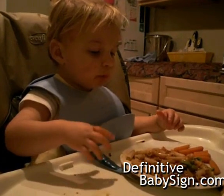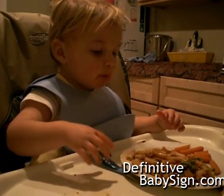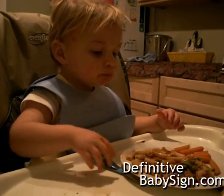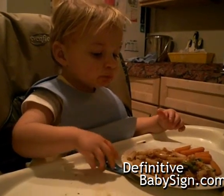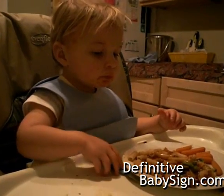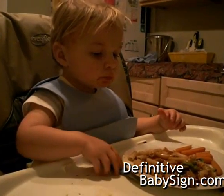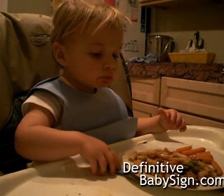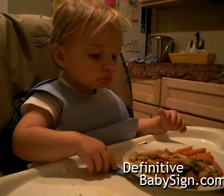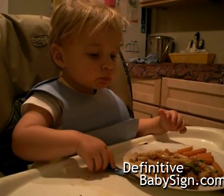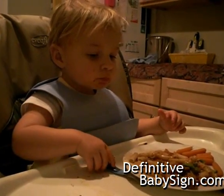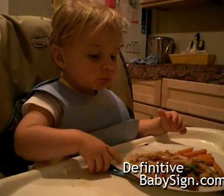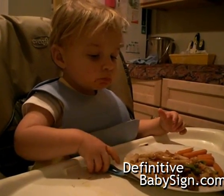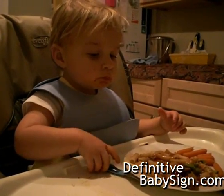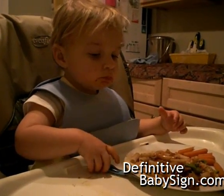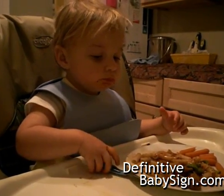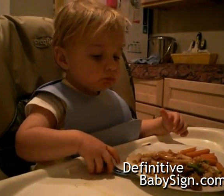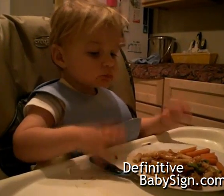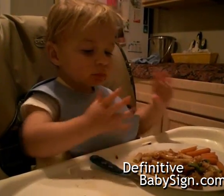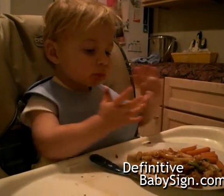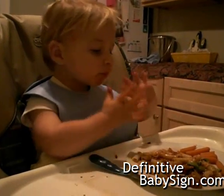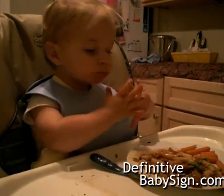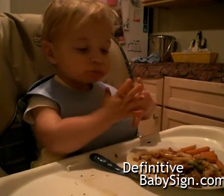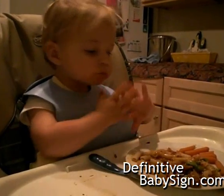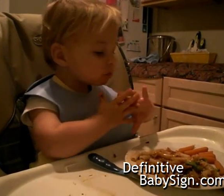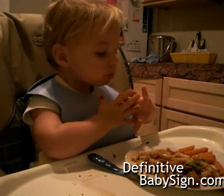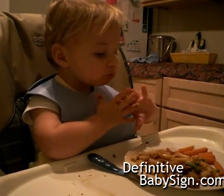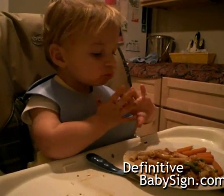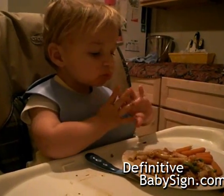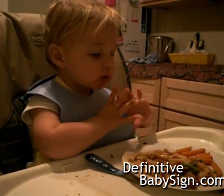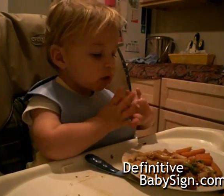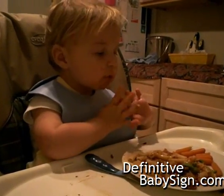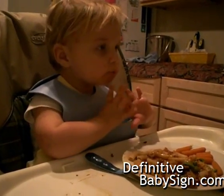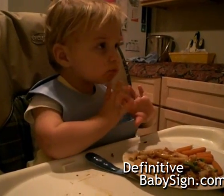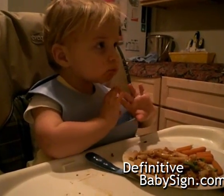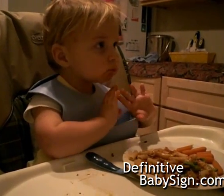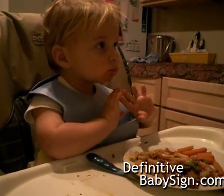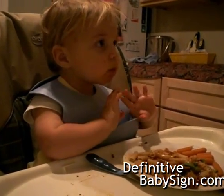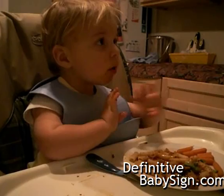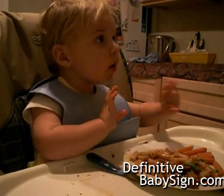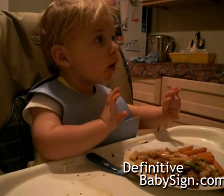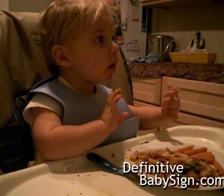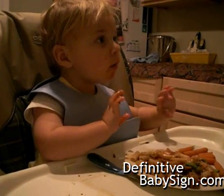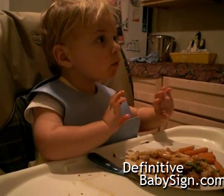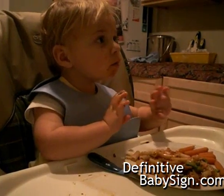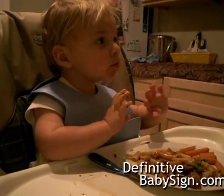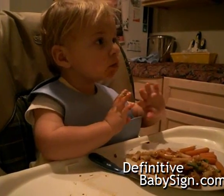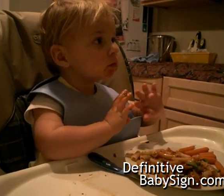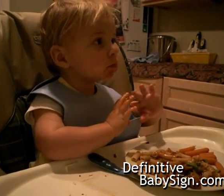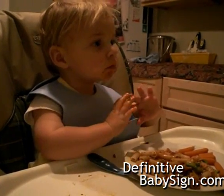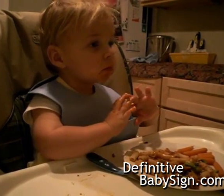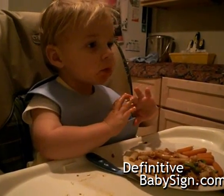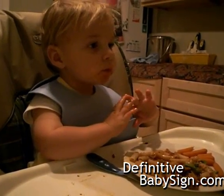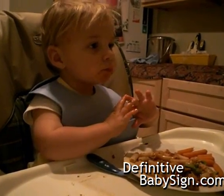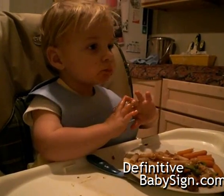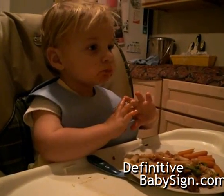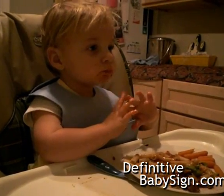me the sign for cheese. Excuse you. Cheese. You did a better job before. Show me cheese.